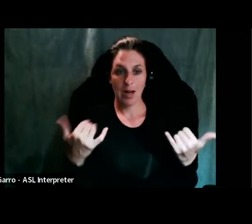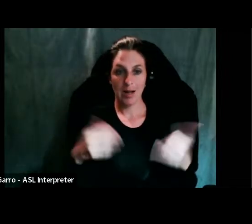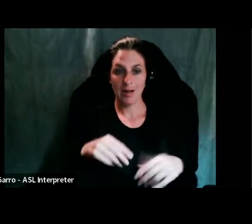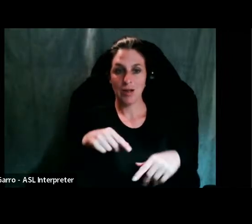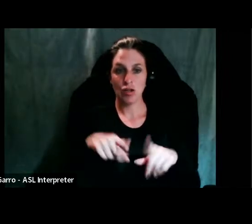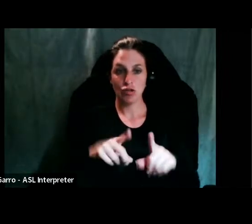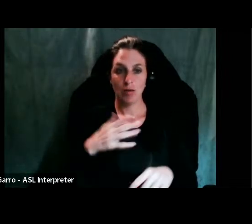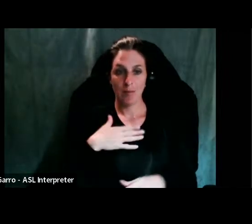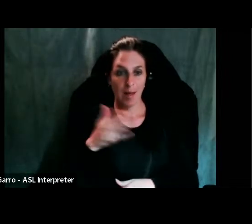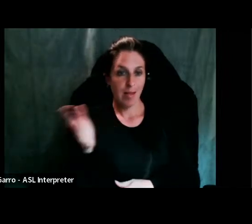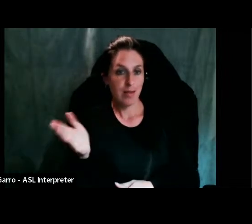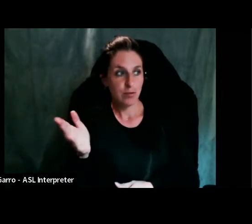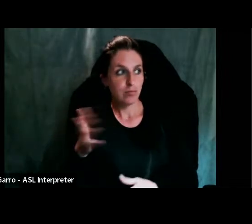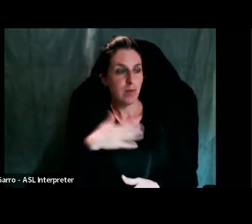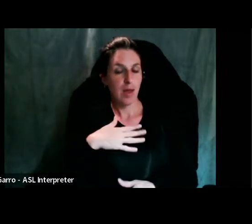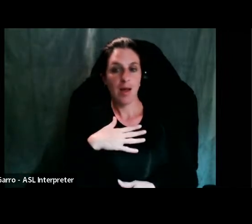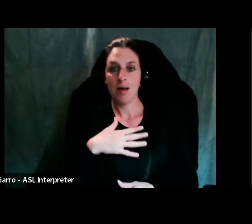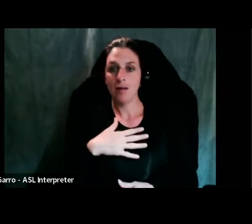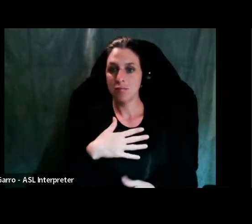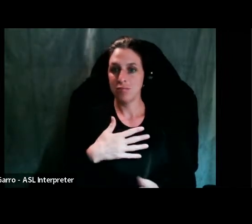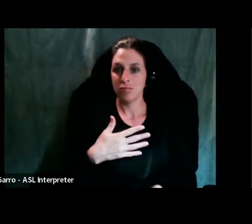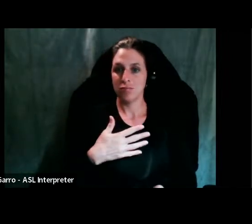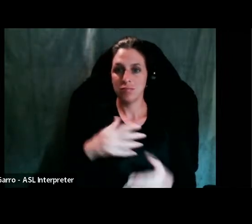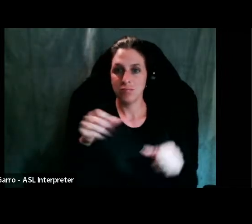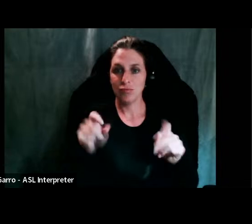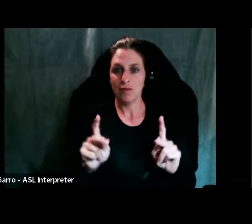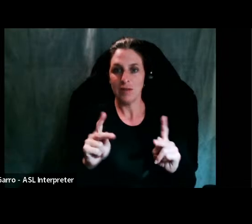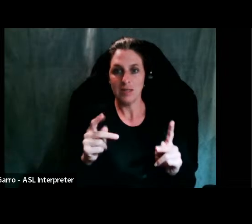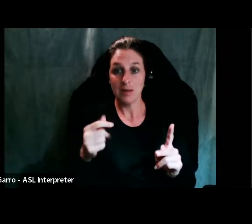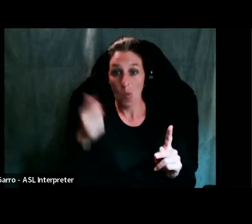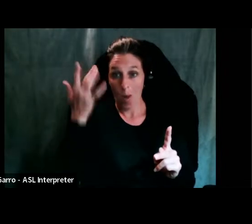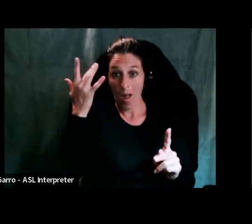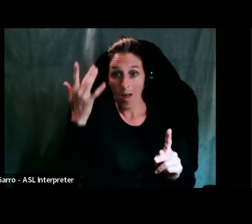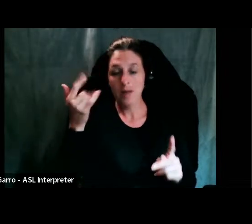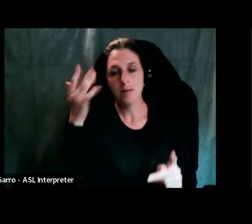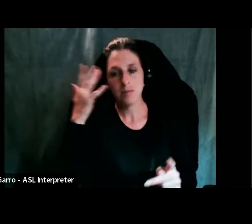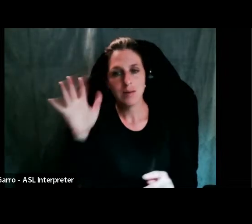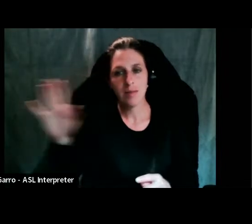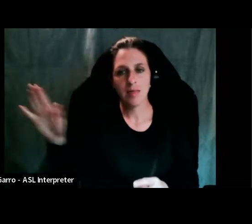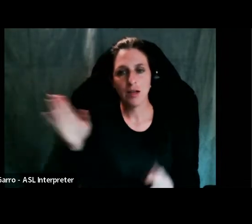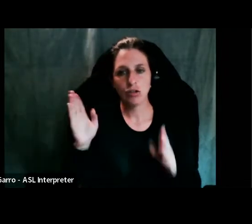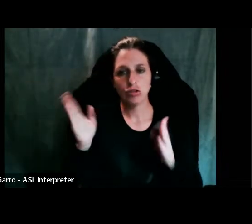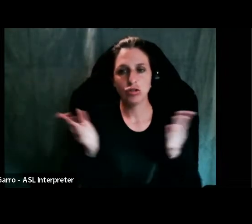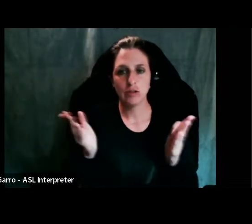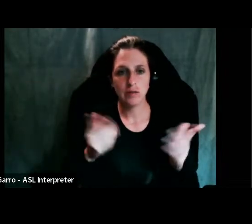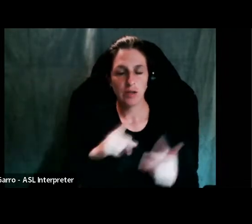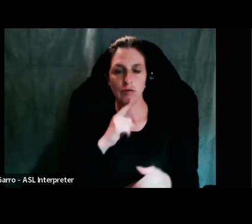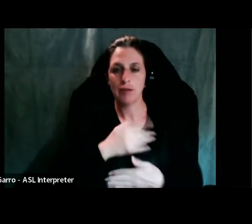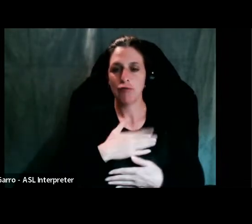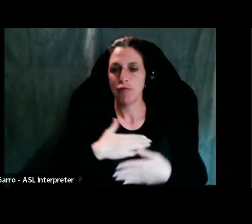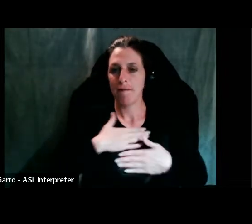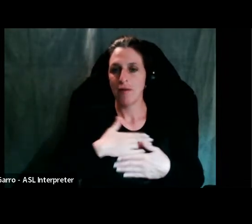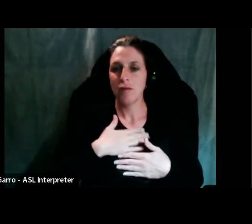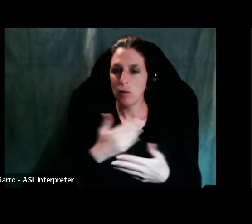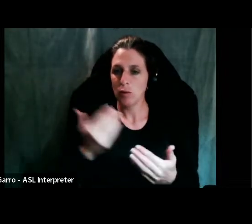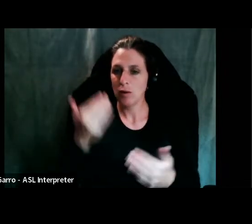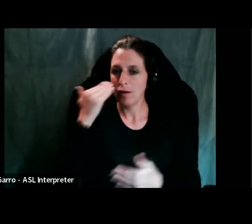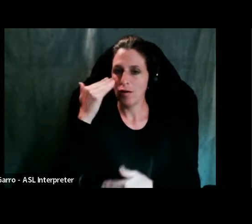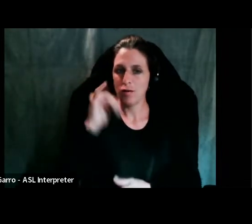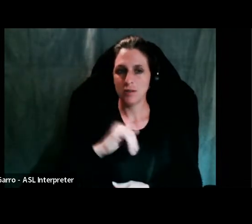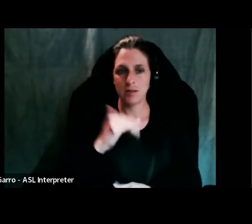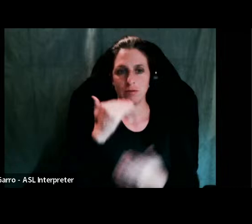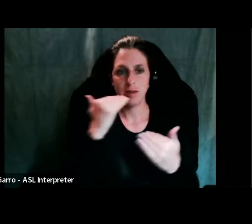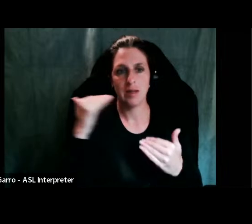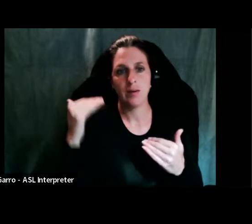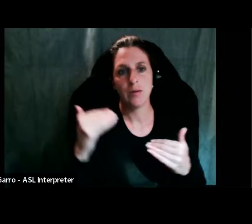and privilege because of their service. So I'm really grateful. So I want to acknowledge that. Thank you. Thank you.